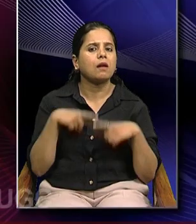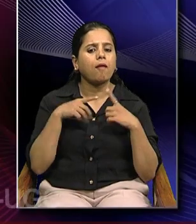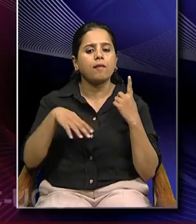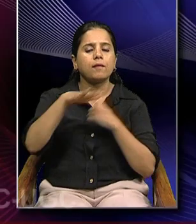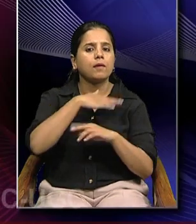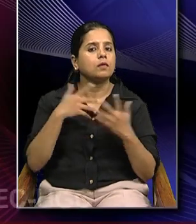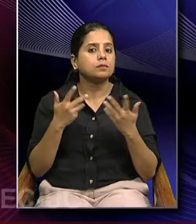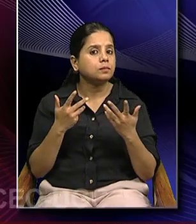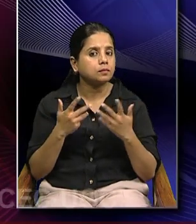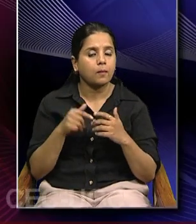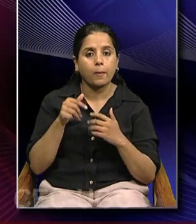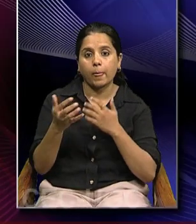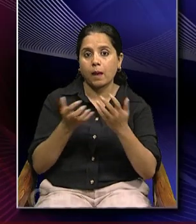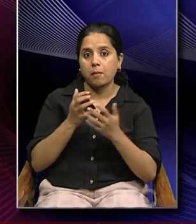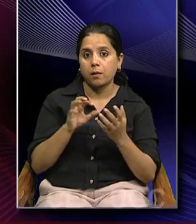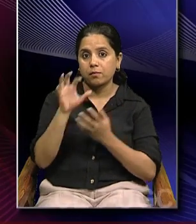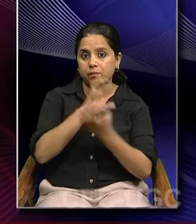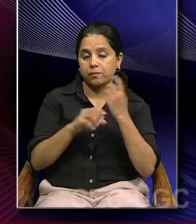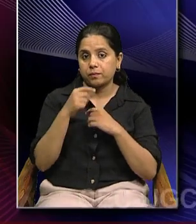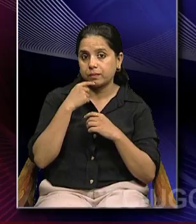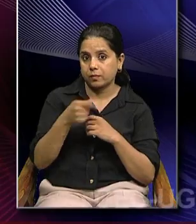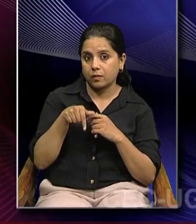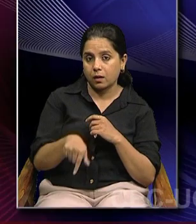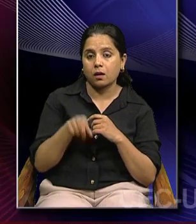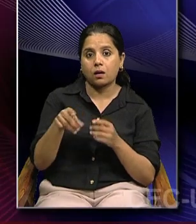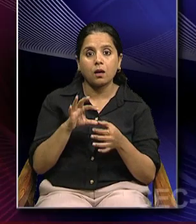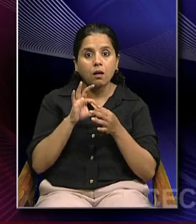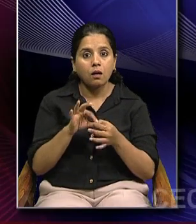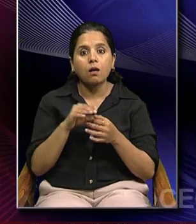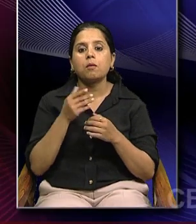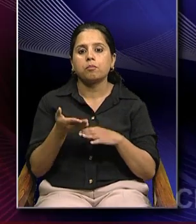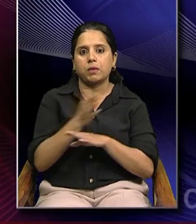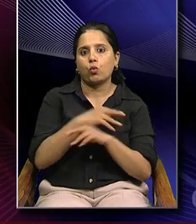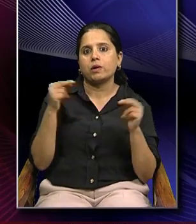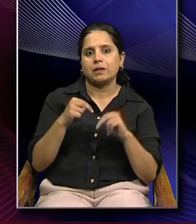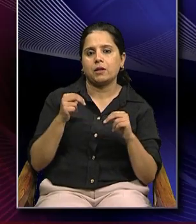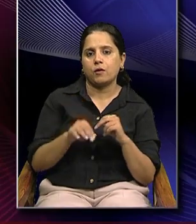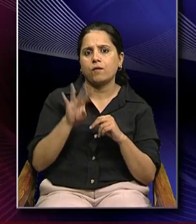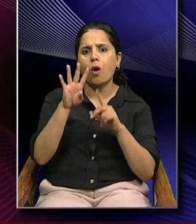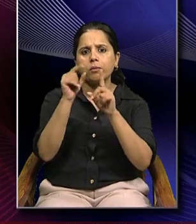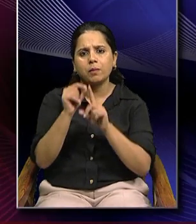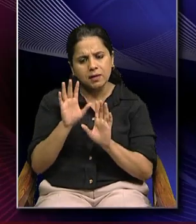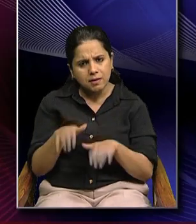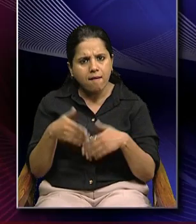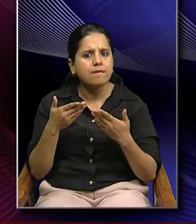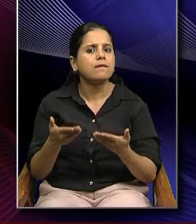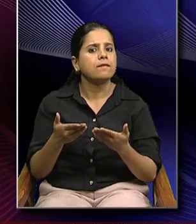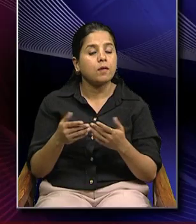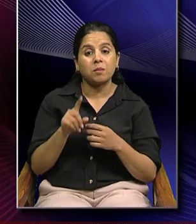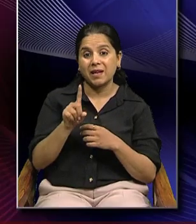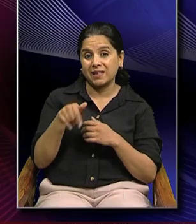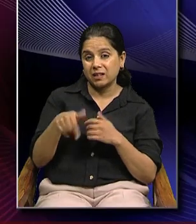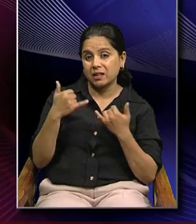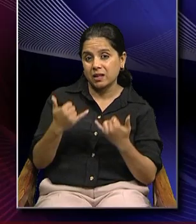where the marketing mix is something which is regarded as a prerequisite, that yes, 4 P's are there. But now